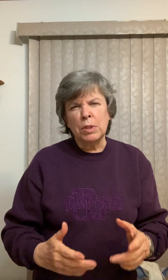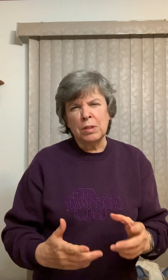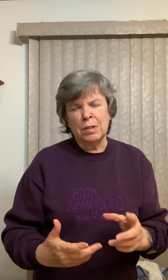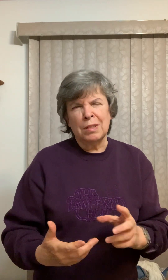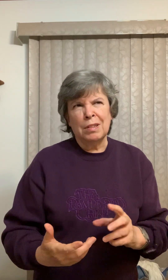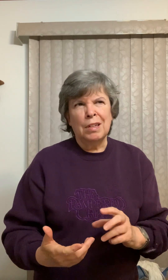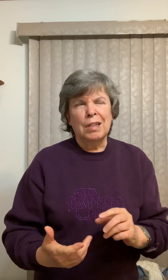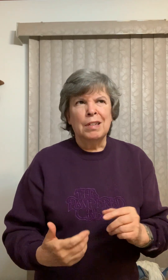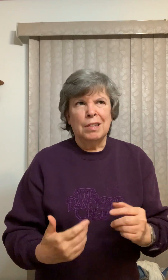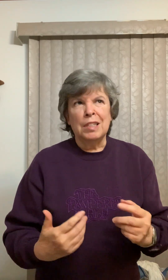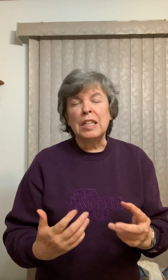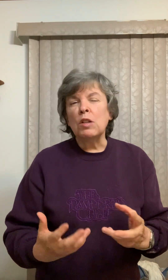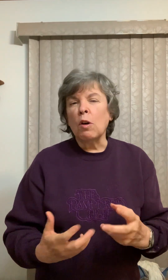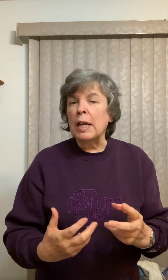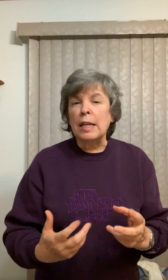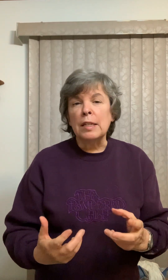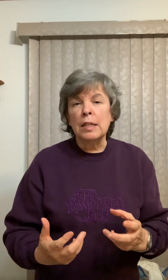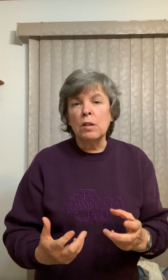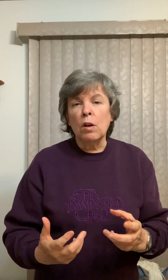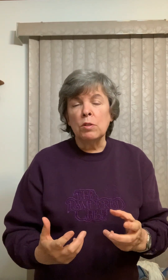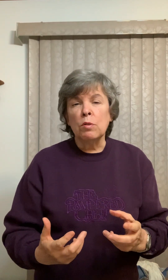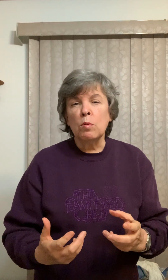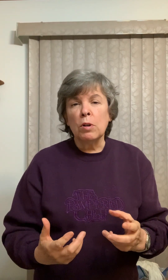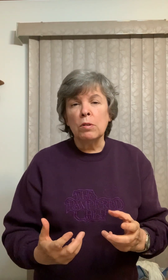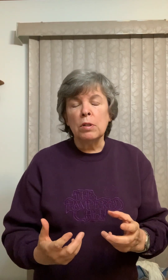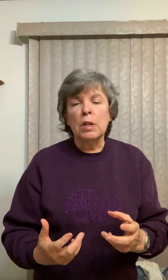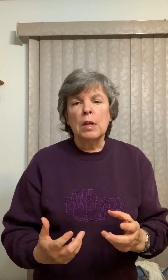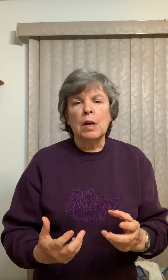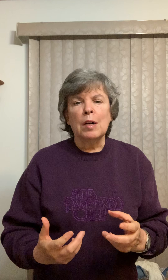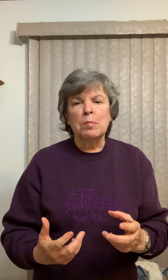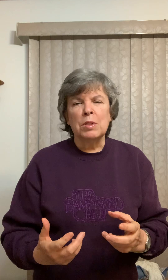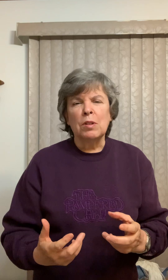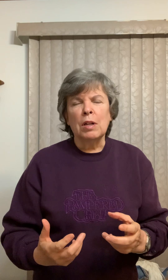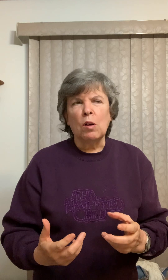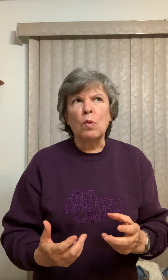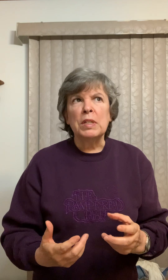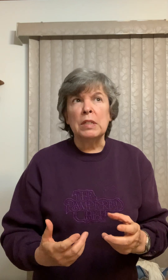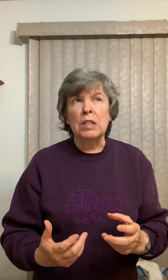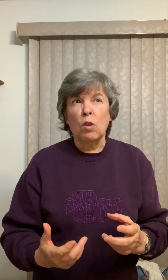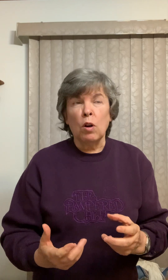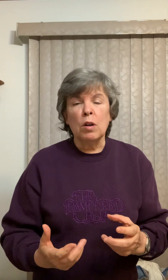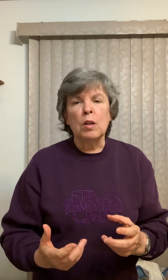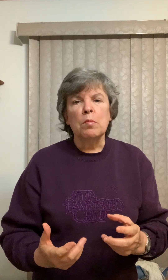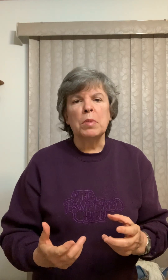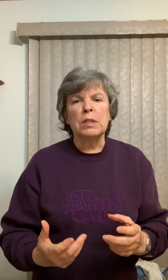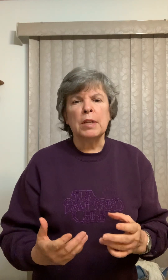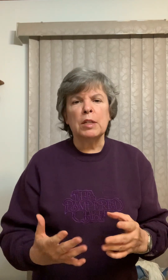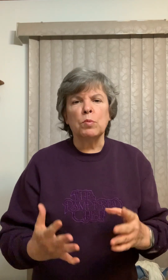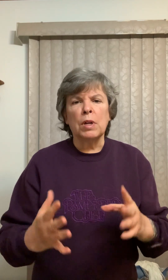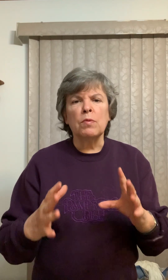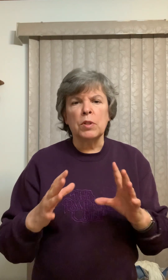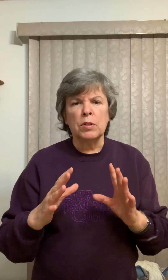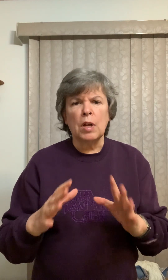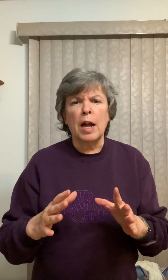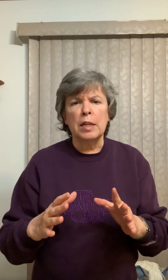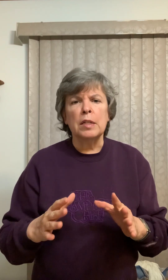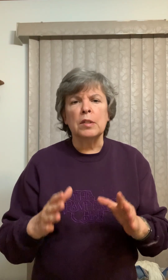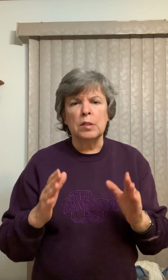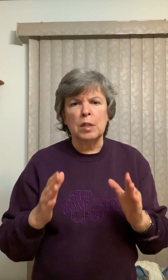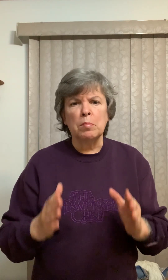puts an ER ending onto a word. It's not always ER, but it takes whatever the sign is and